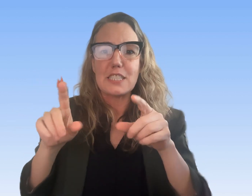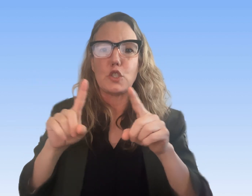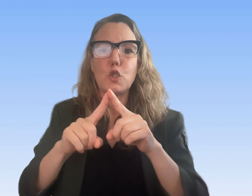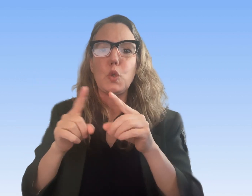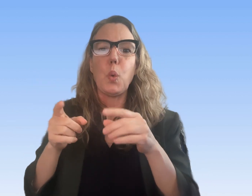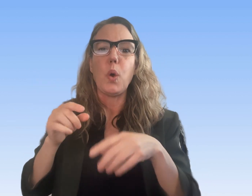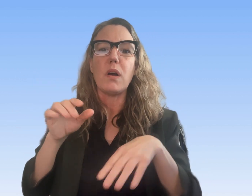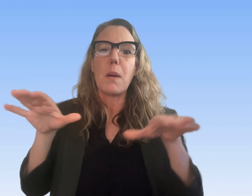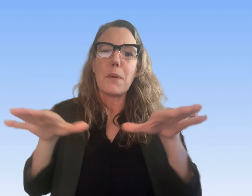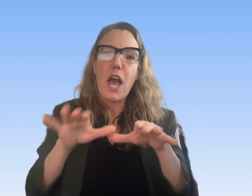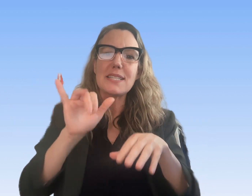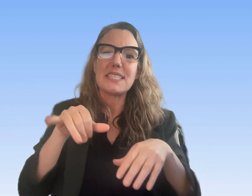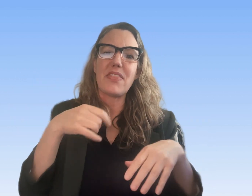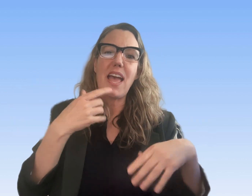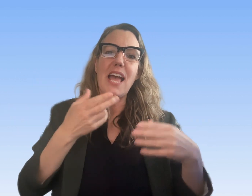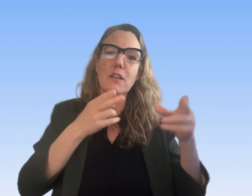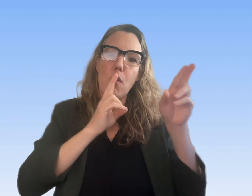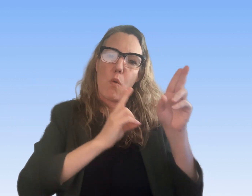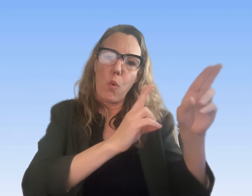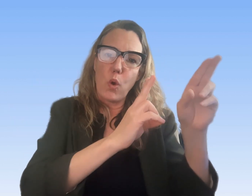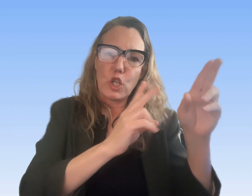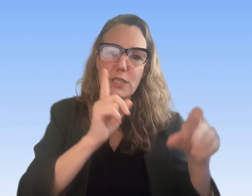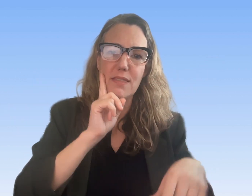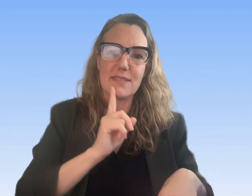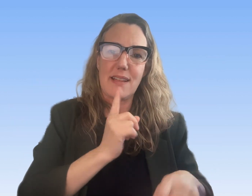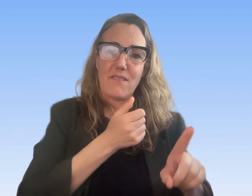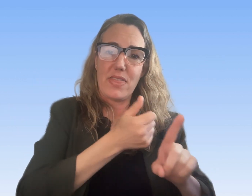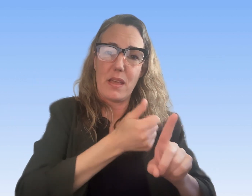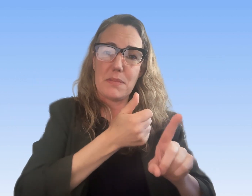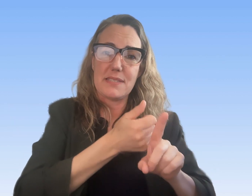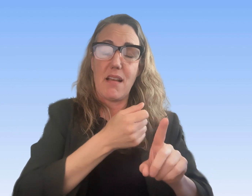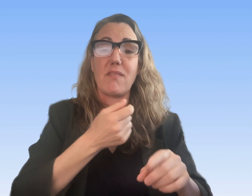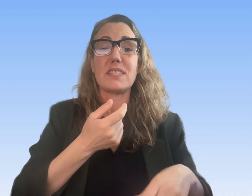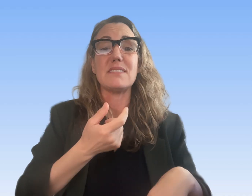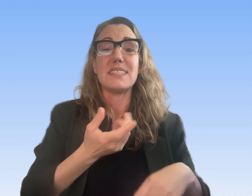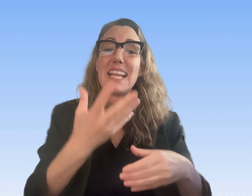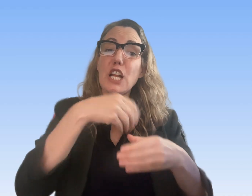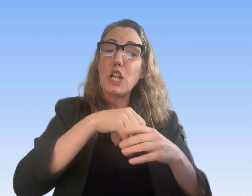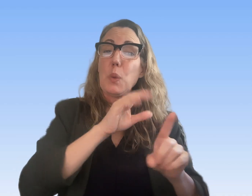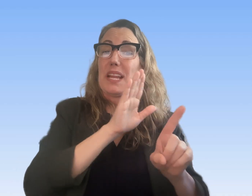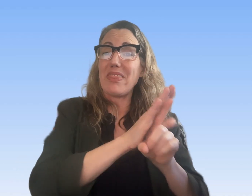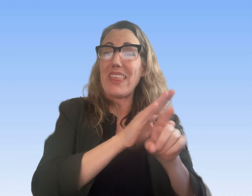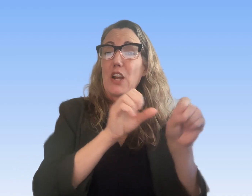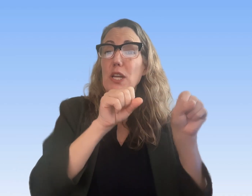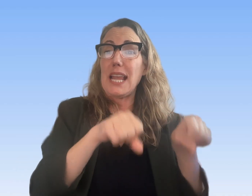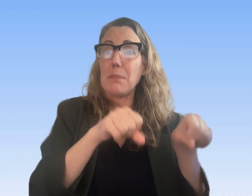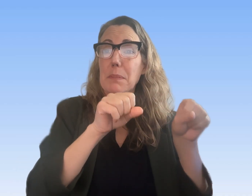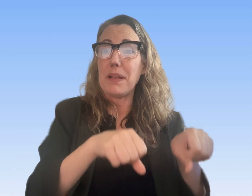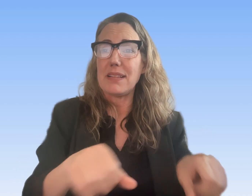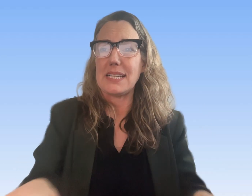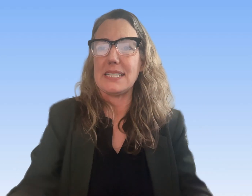practice to a practice that orders the deaf themselves, including their capabilities.